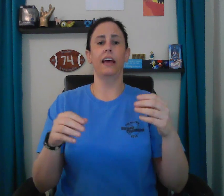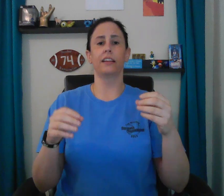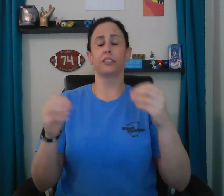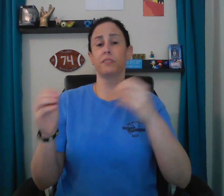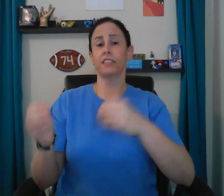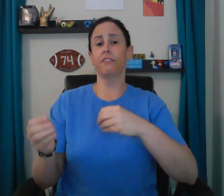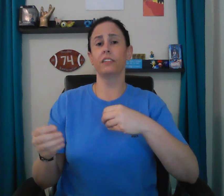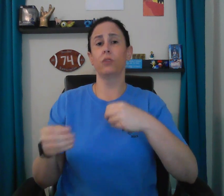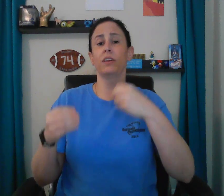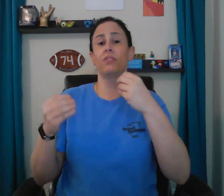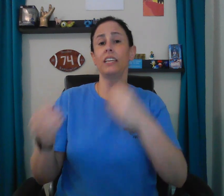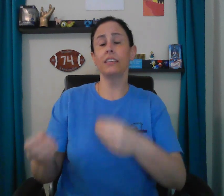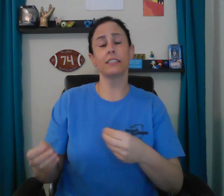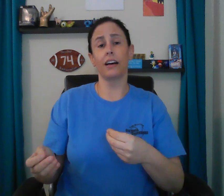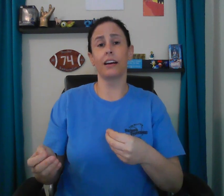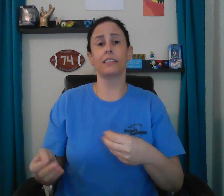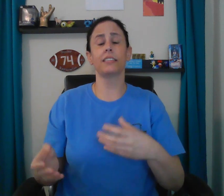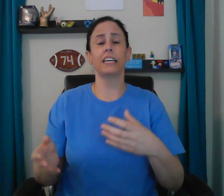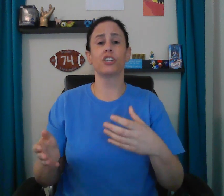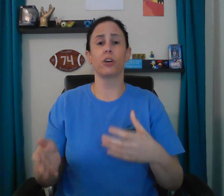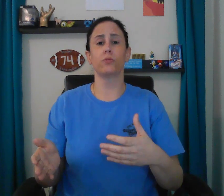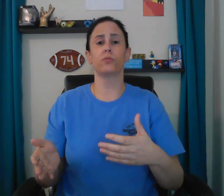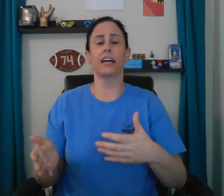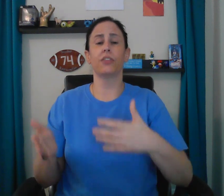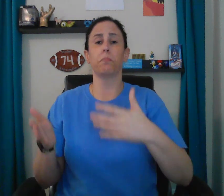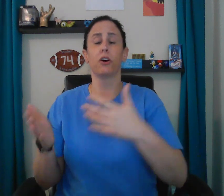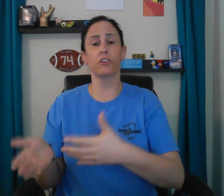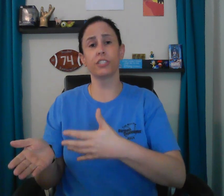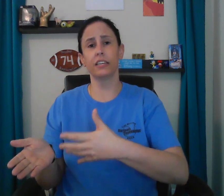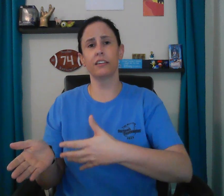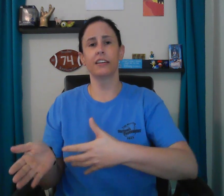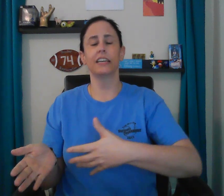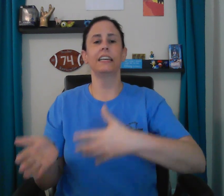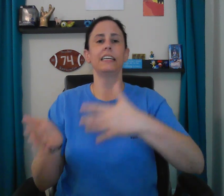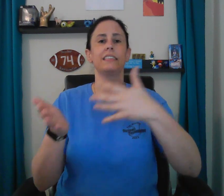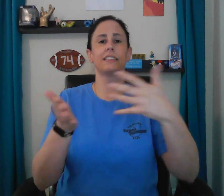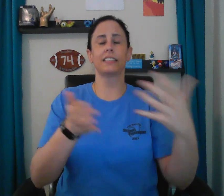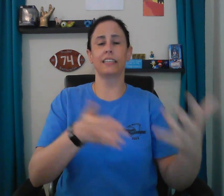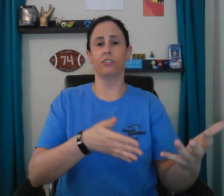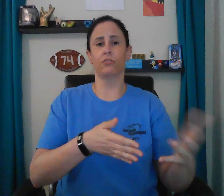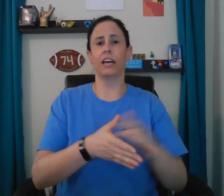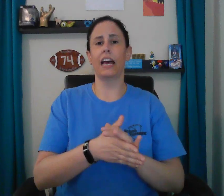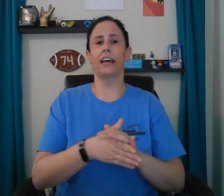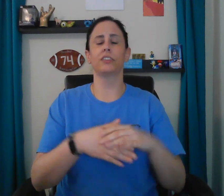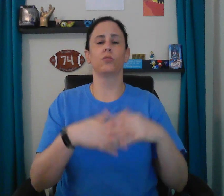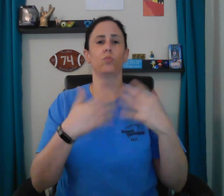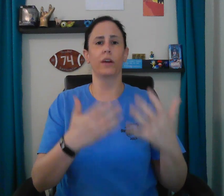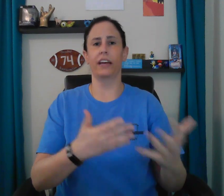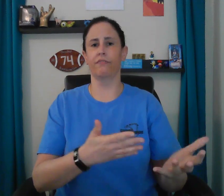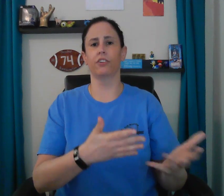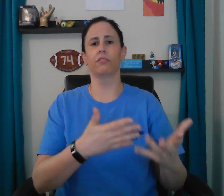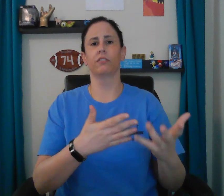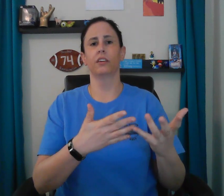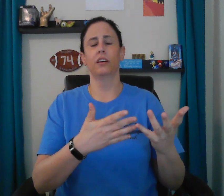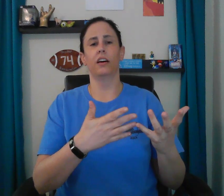And specifically with these signs, it shows that the person is skilled at whatever